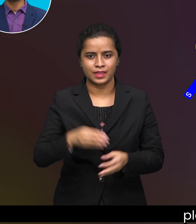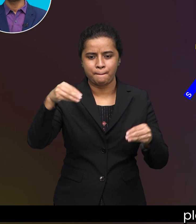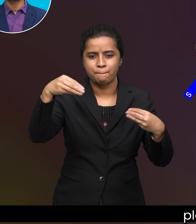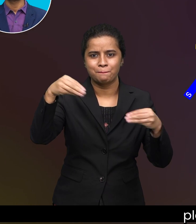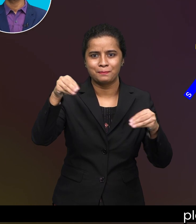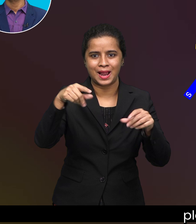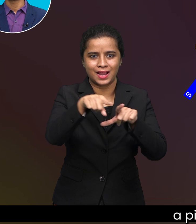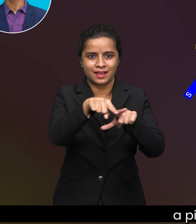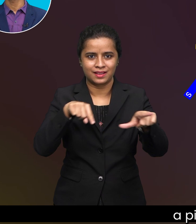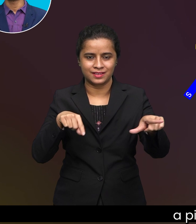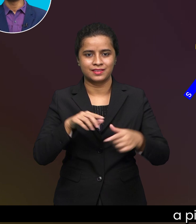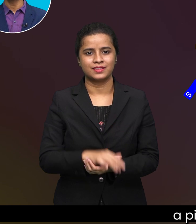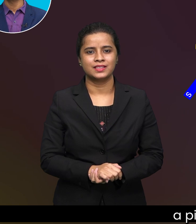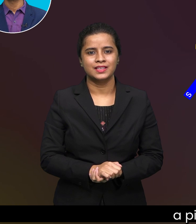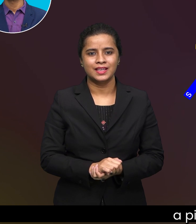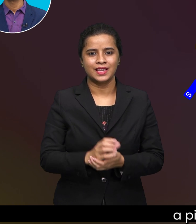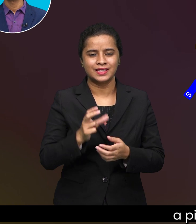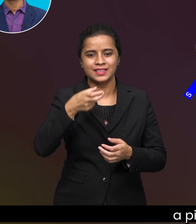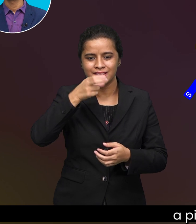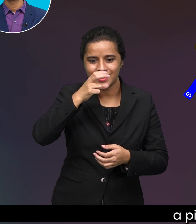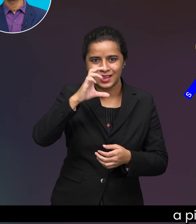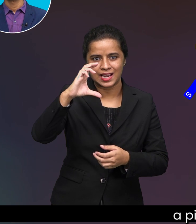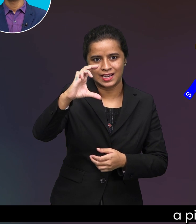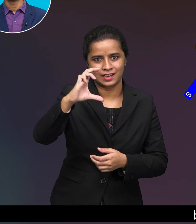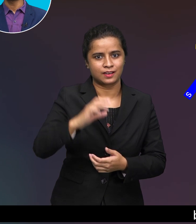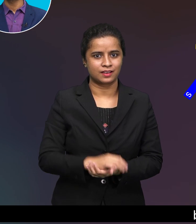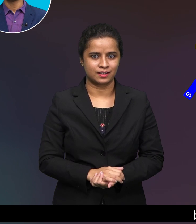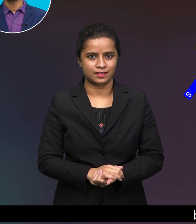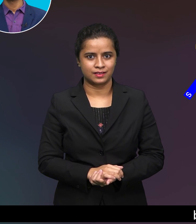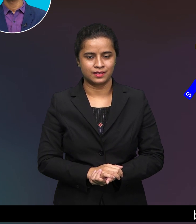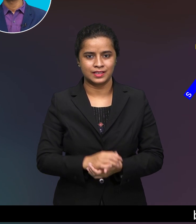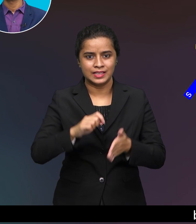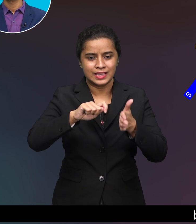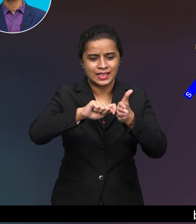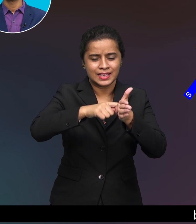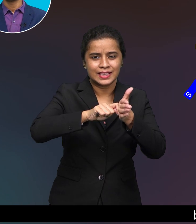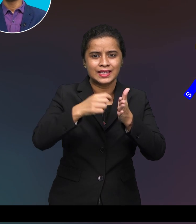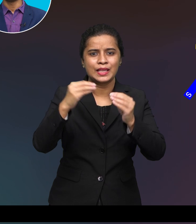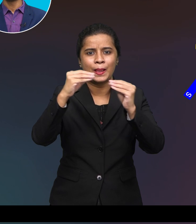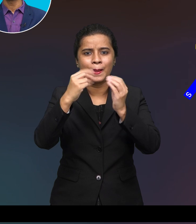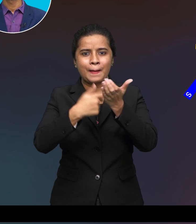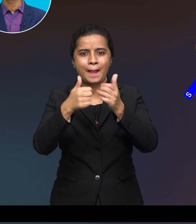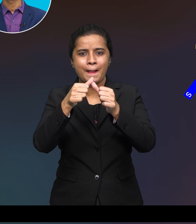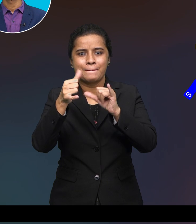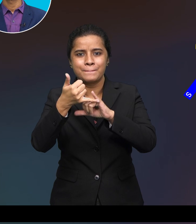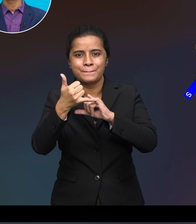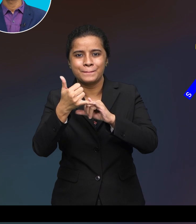scale, a piece of glass, brass key, paper,